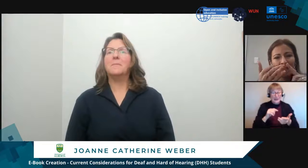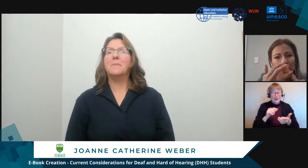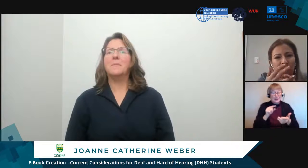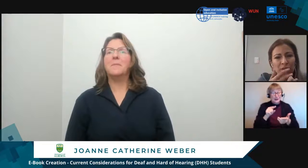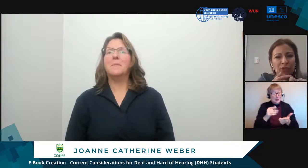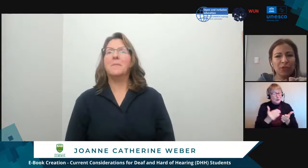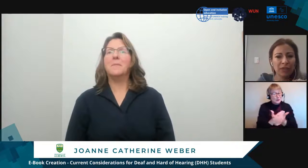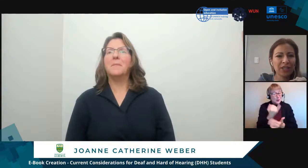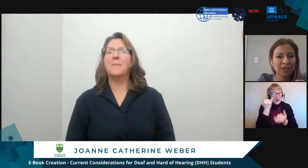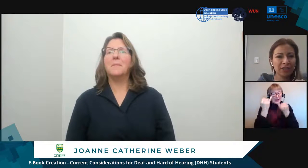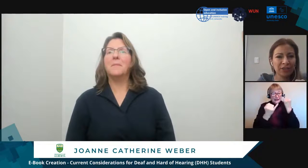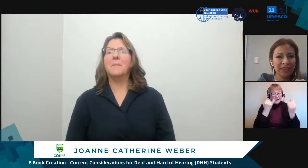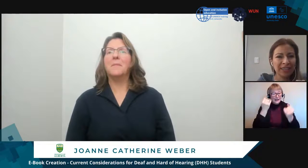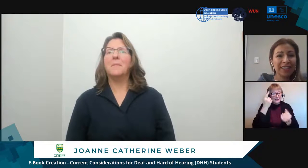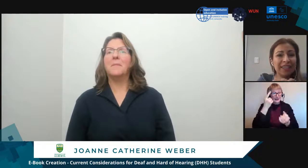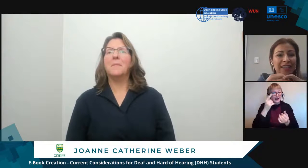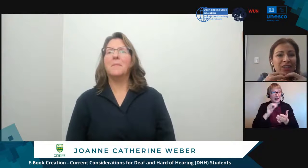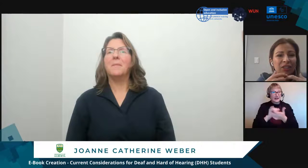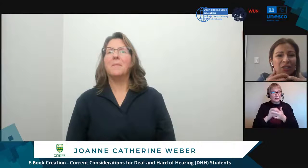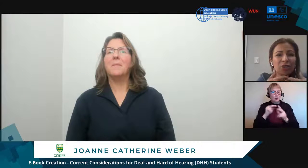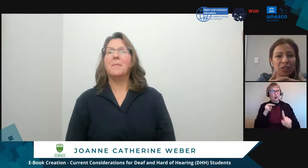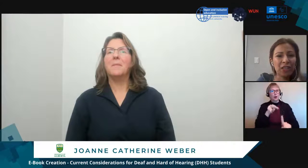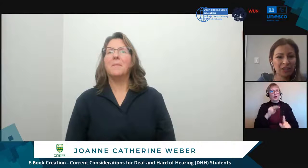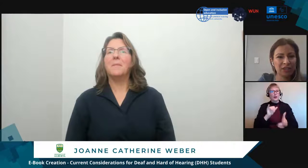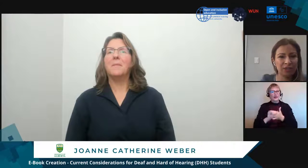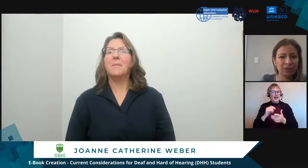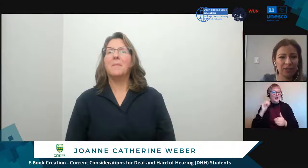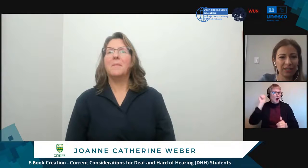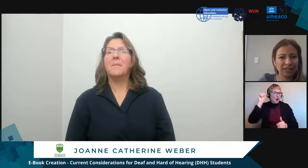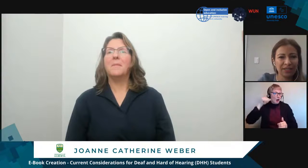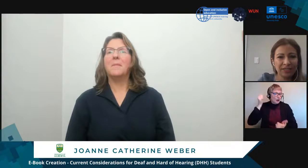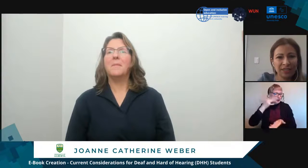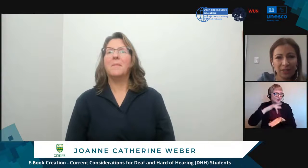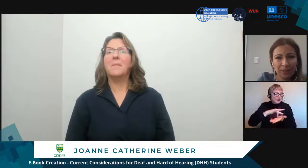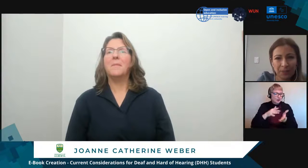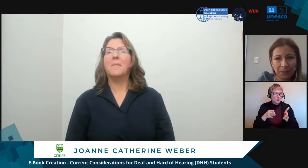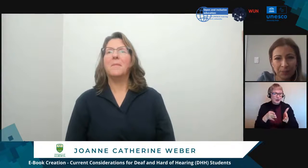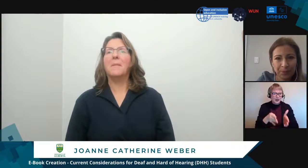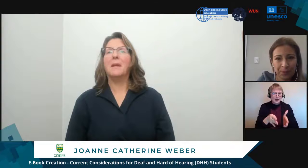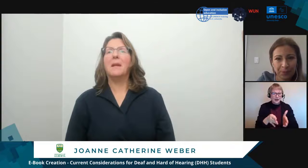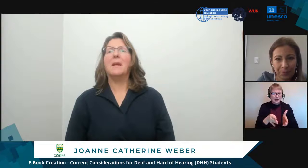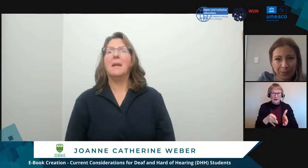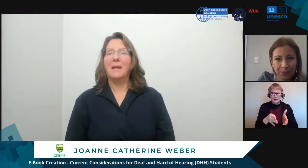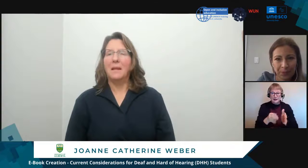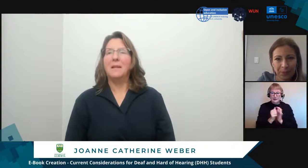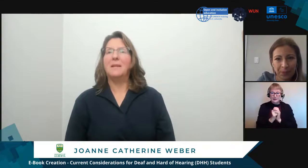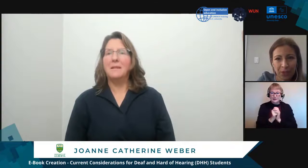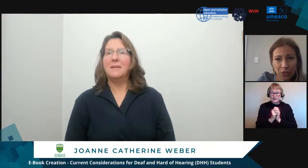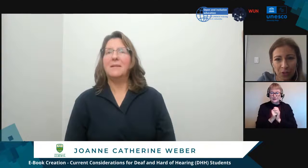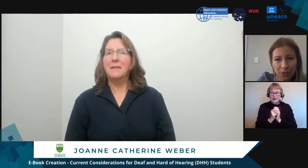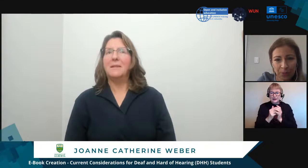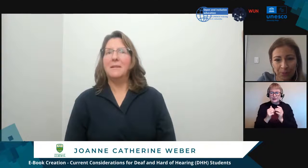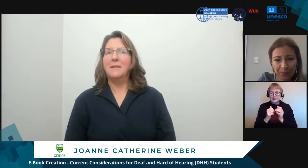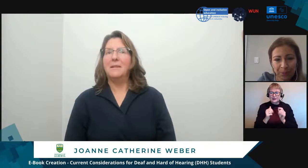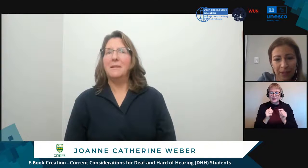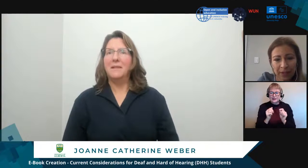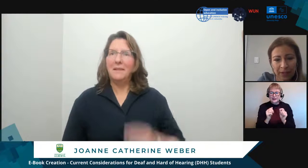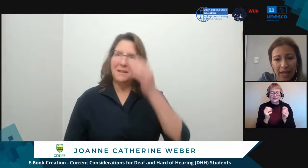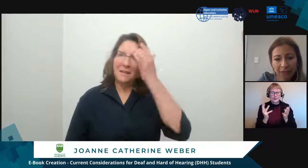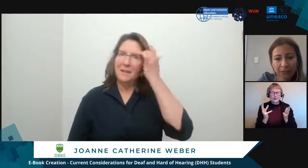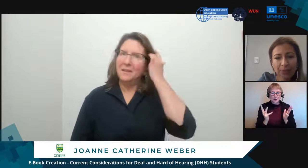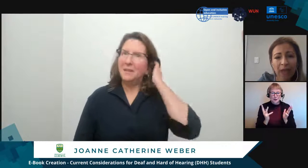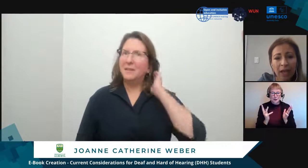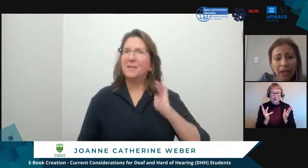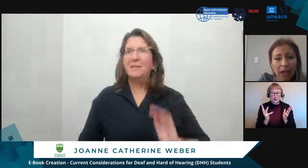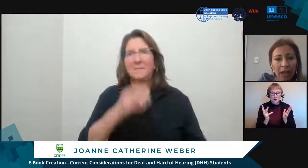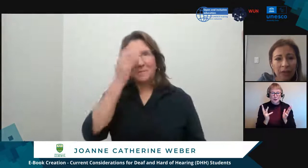new paths and options for action. And these are new challenges for us. Focusing on the editor and the editor So